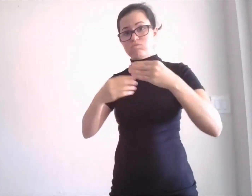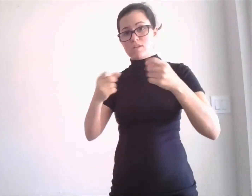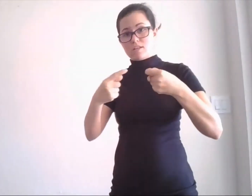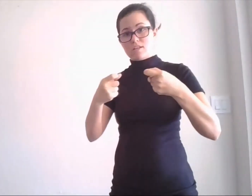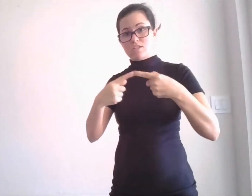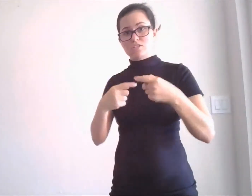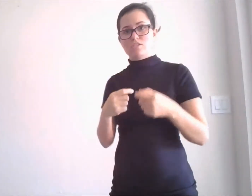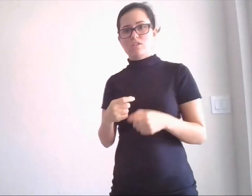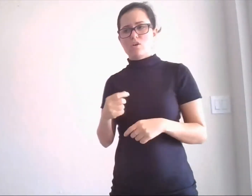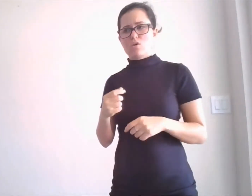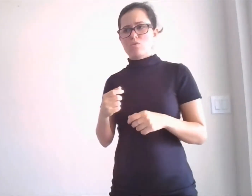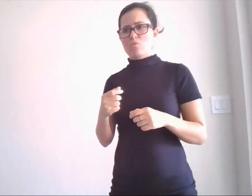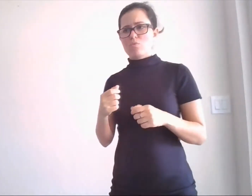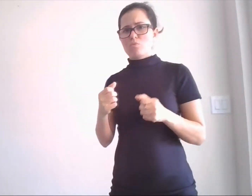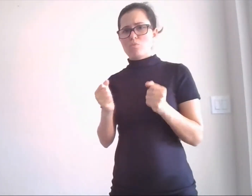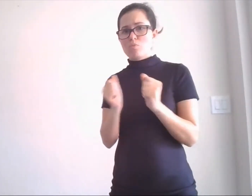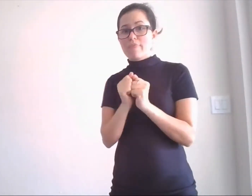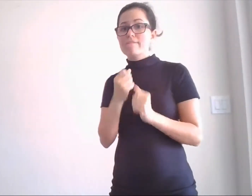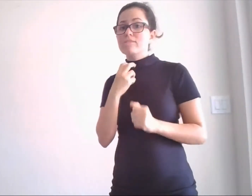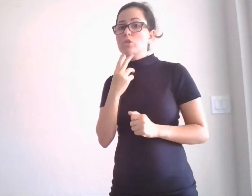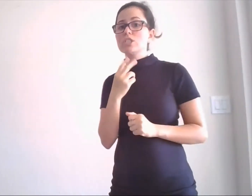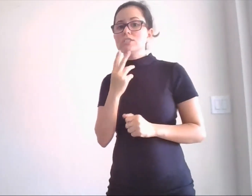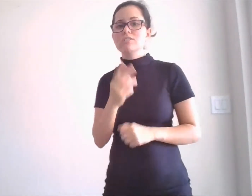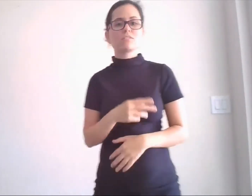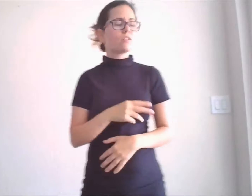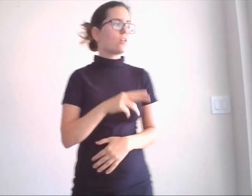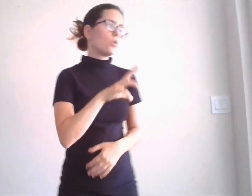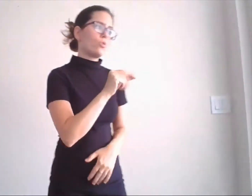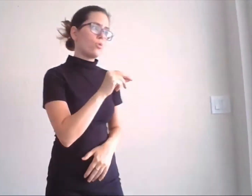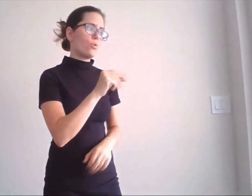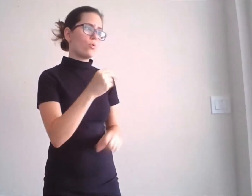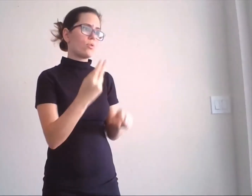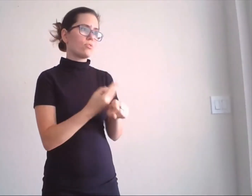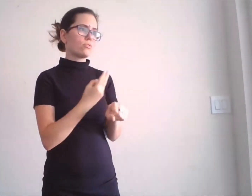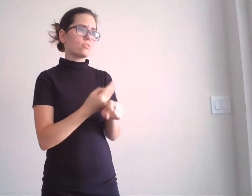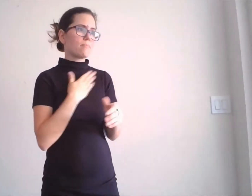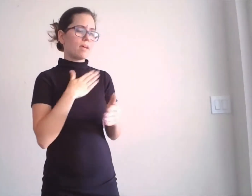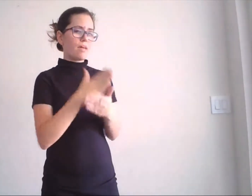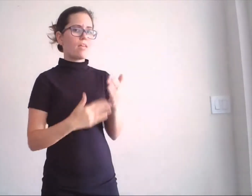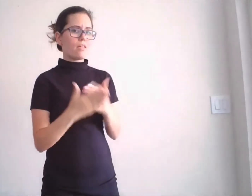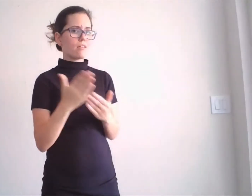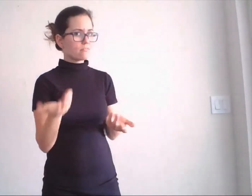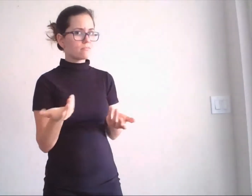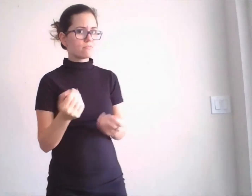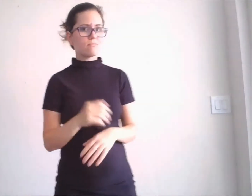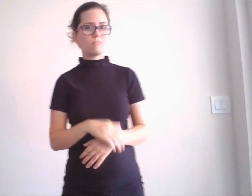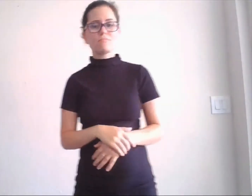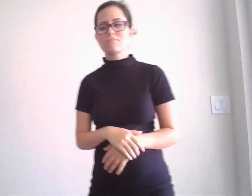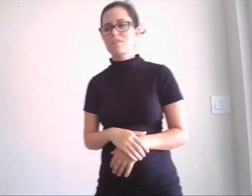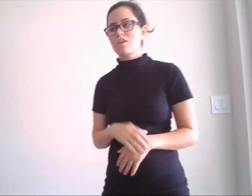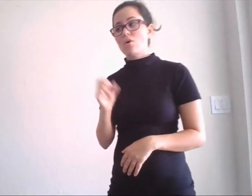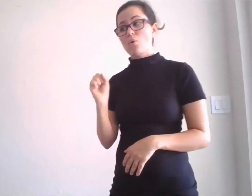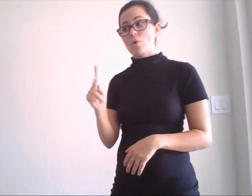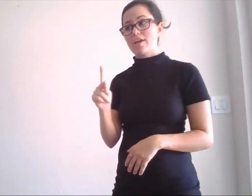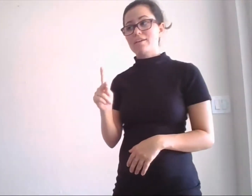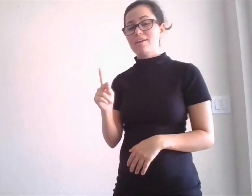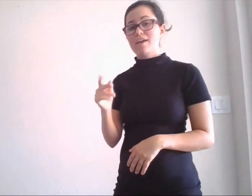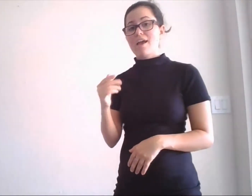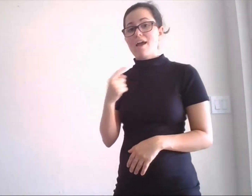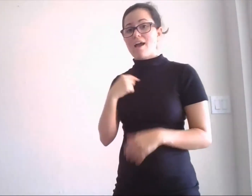well. And I'm not making it up. The one thing I don't have. I get it. The one thing I don't have is I don't have the motorized